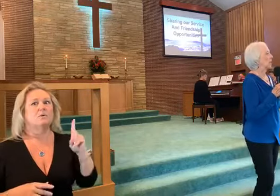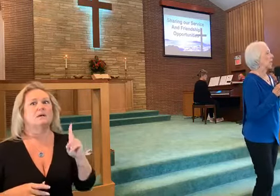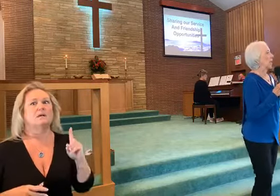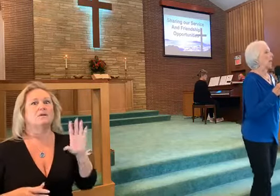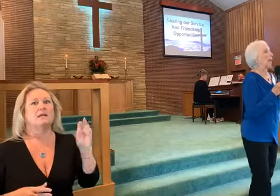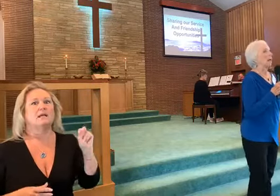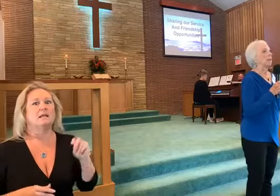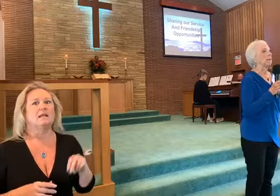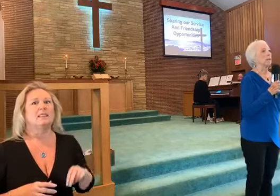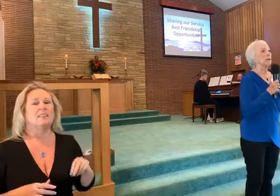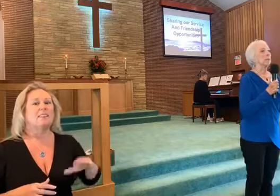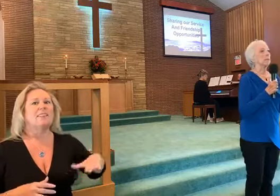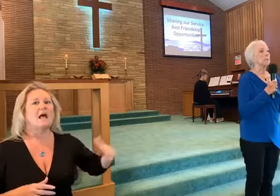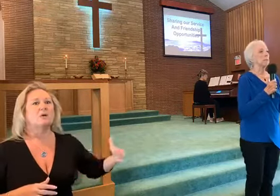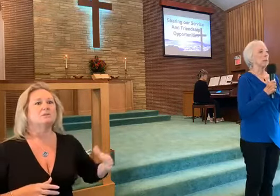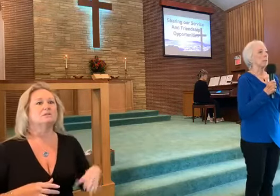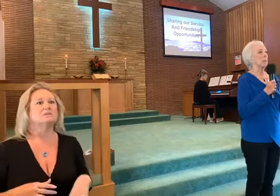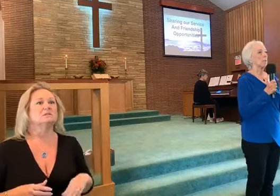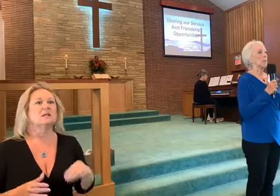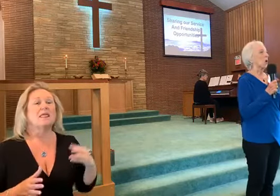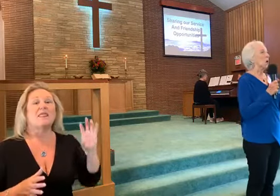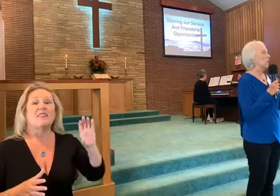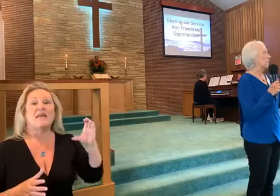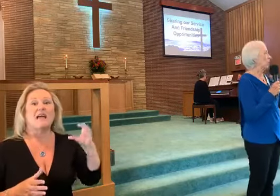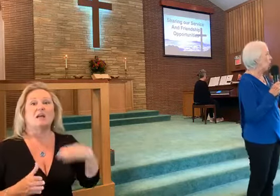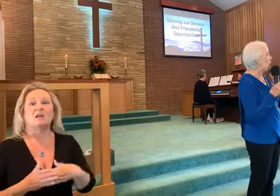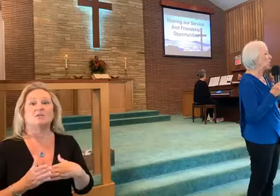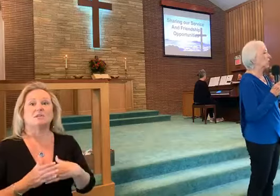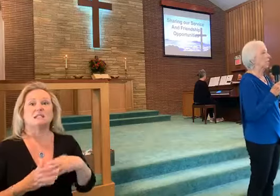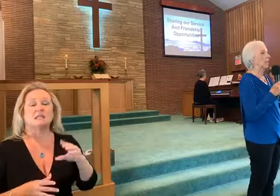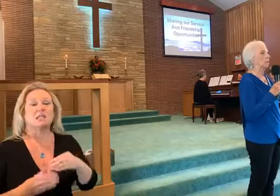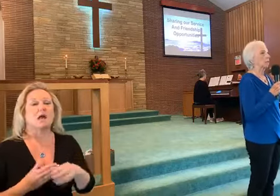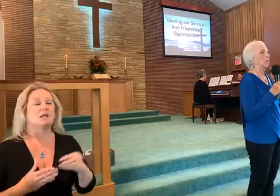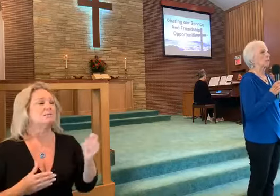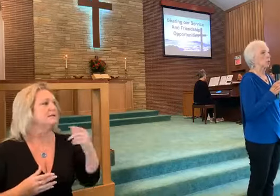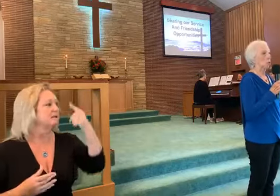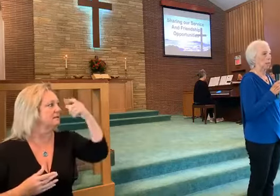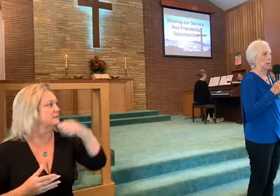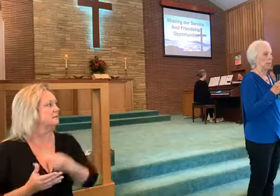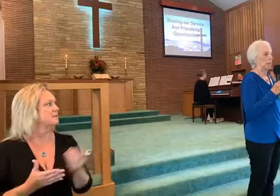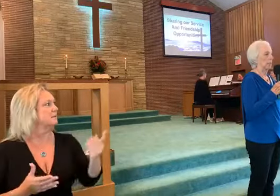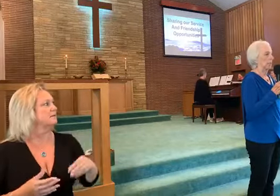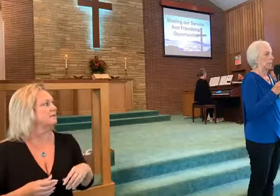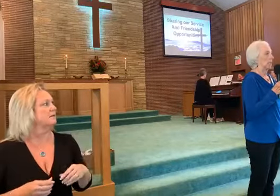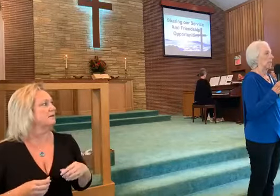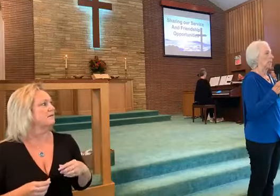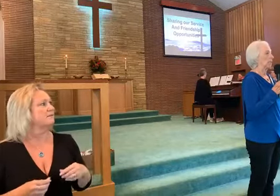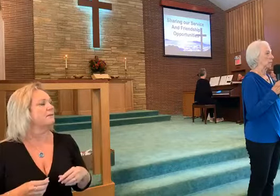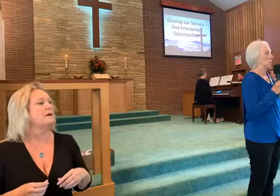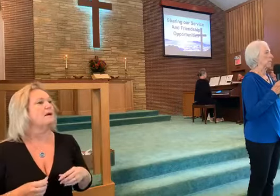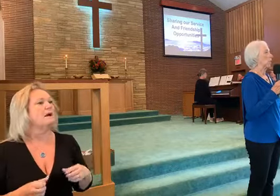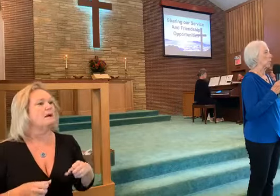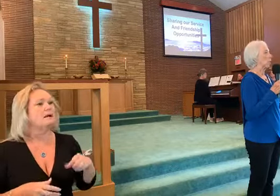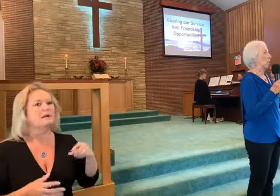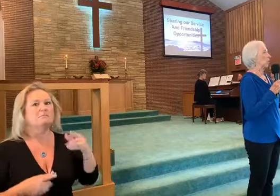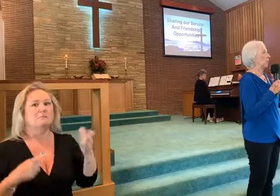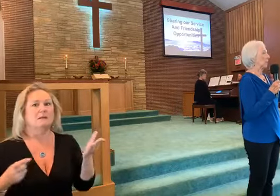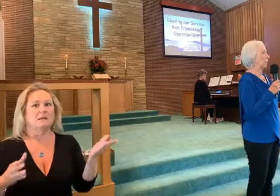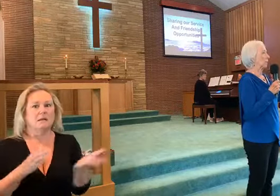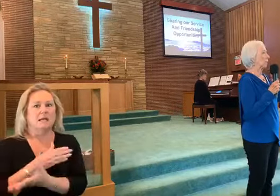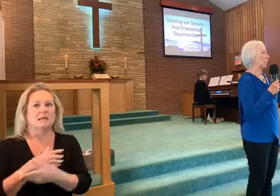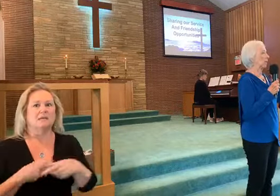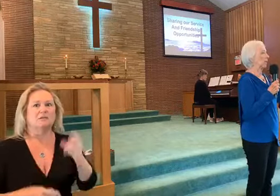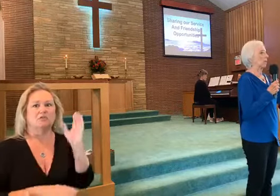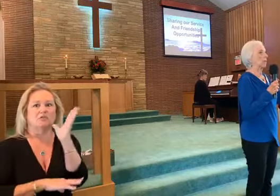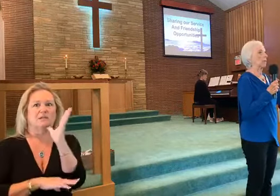$180,000. And because of the cost of getting rid of the trees, that's the reason we're willing to